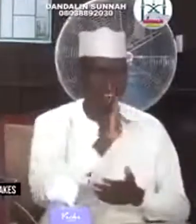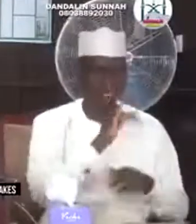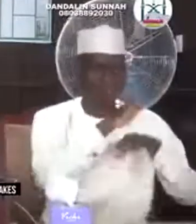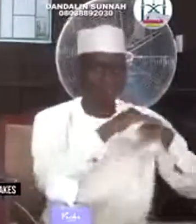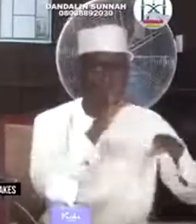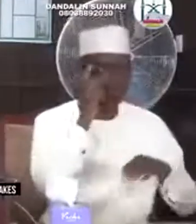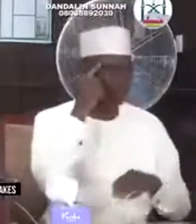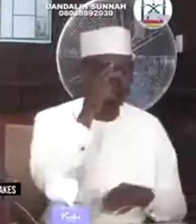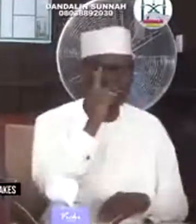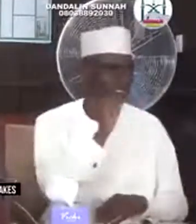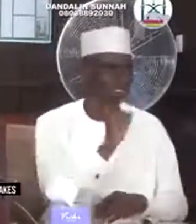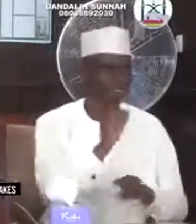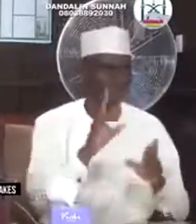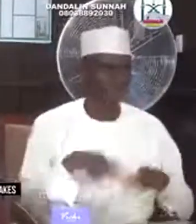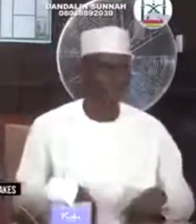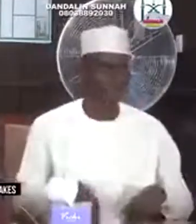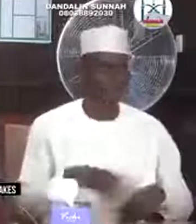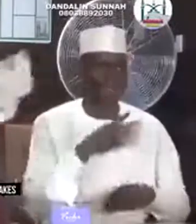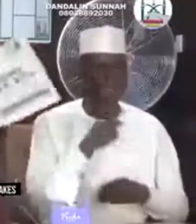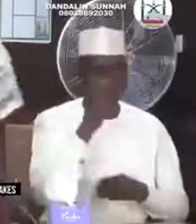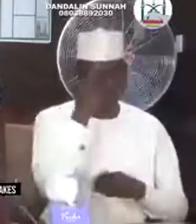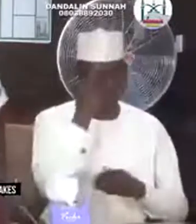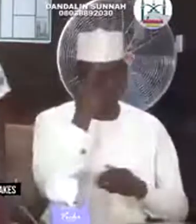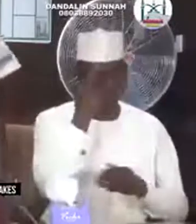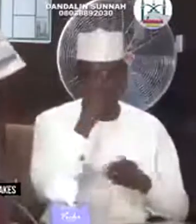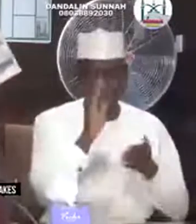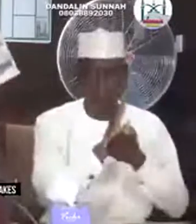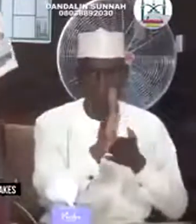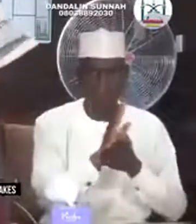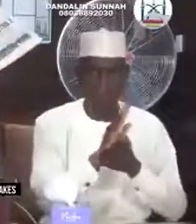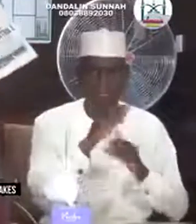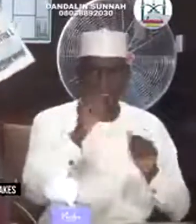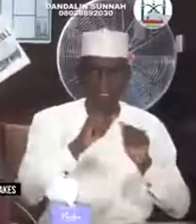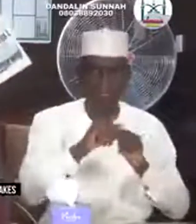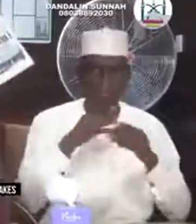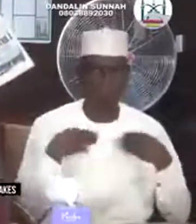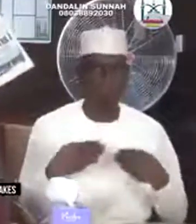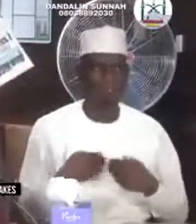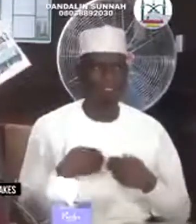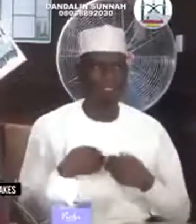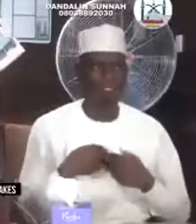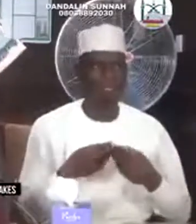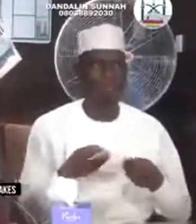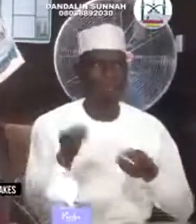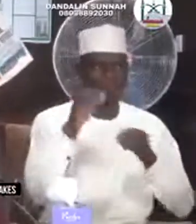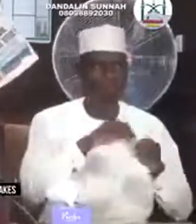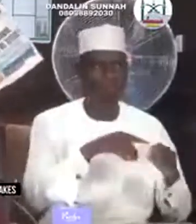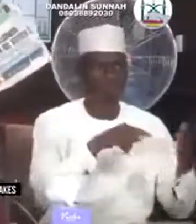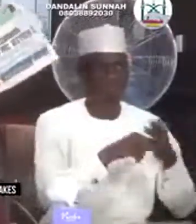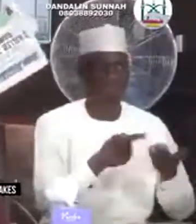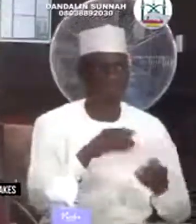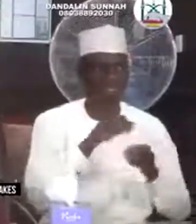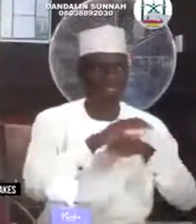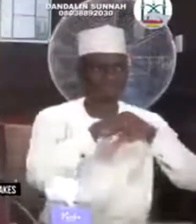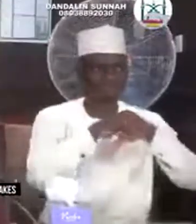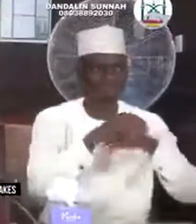for his resignation. And government paper, an editor, everybody published that in English.